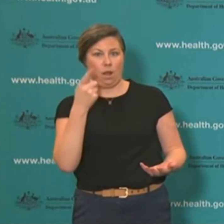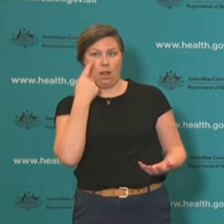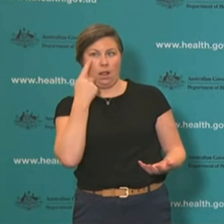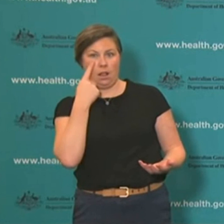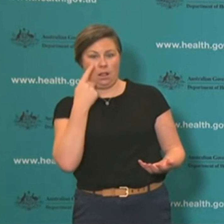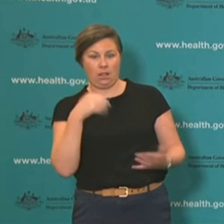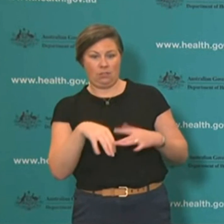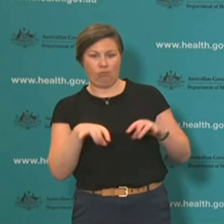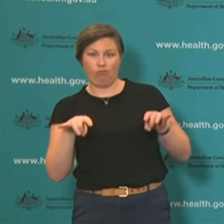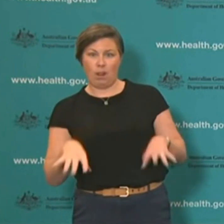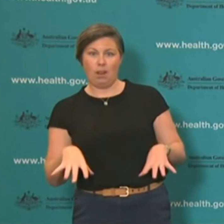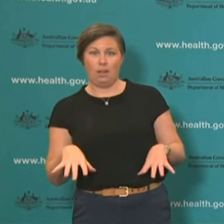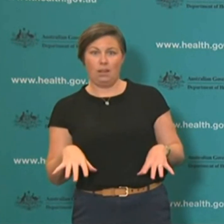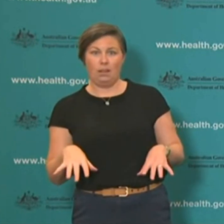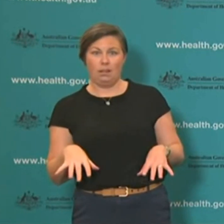Australia and vaccinate